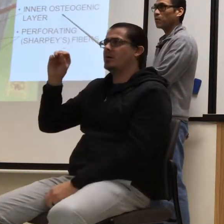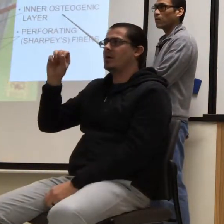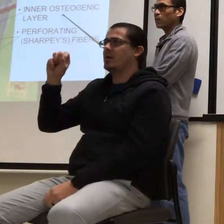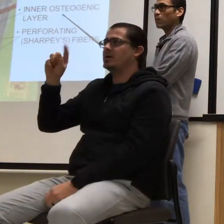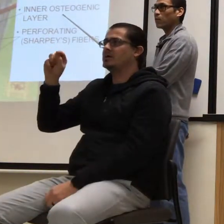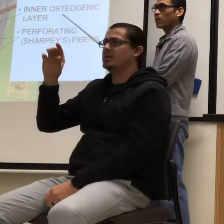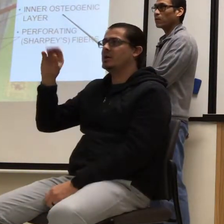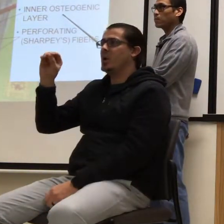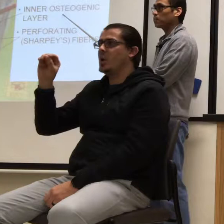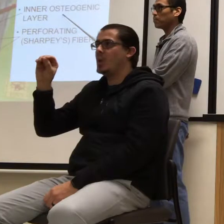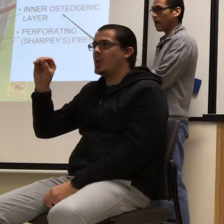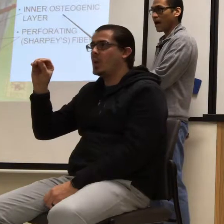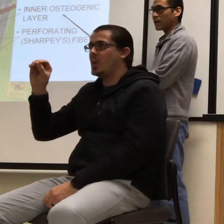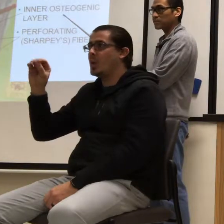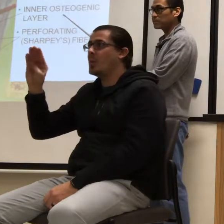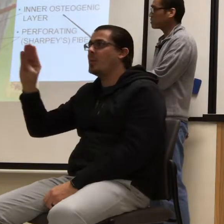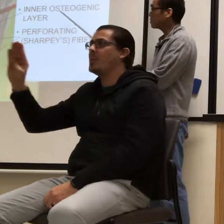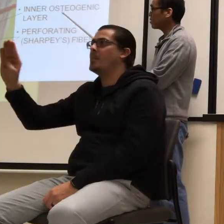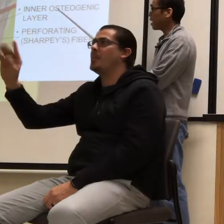Osteoblasts.